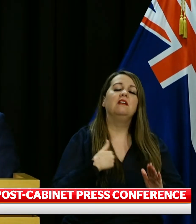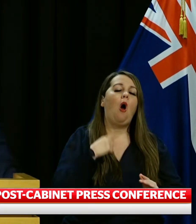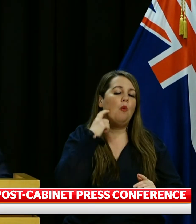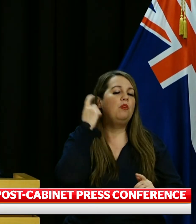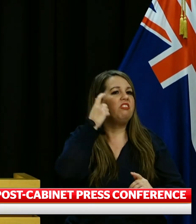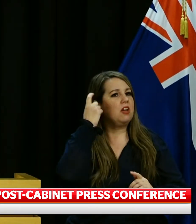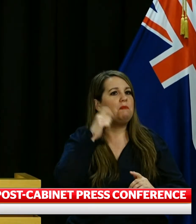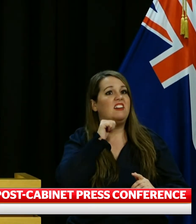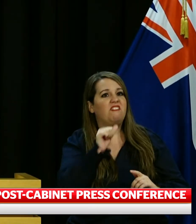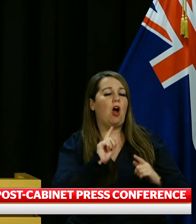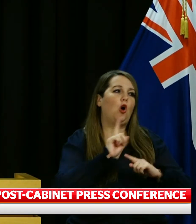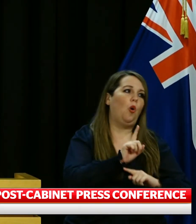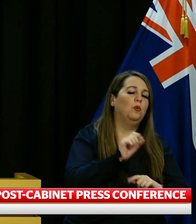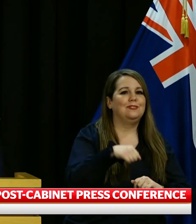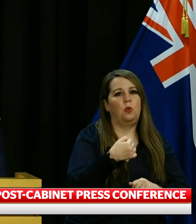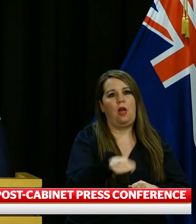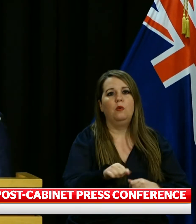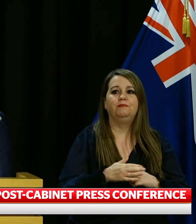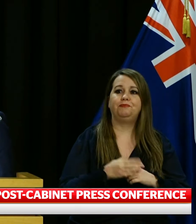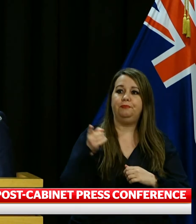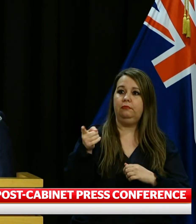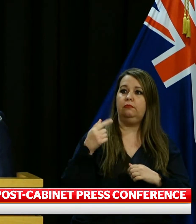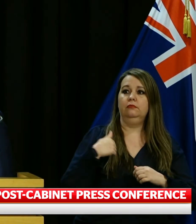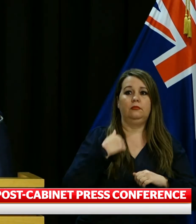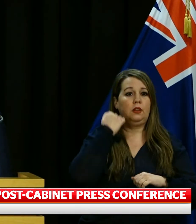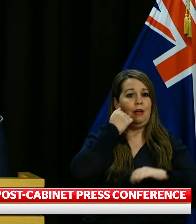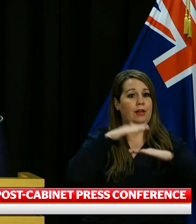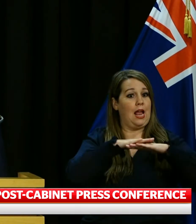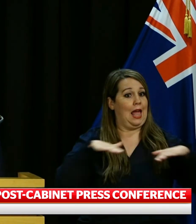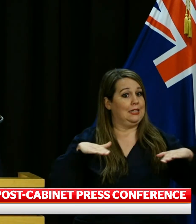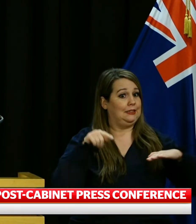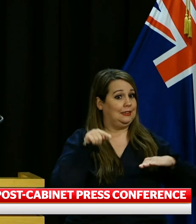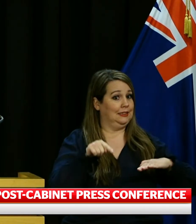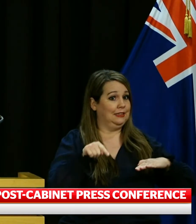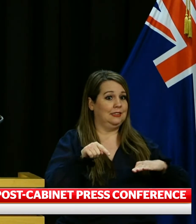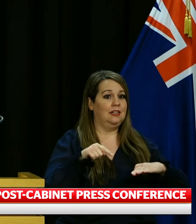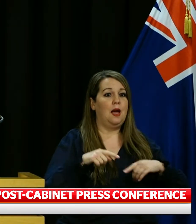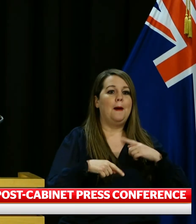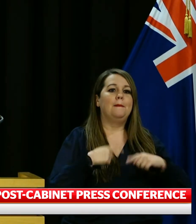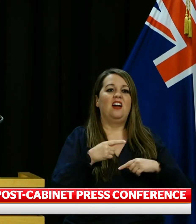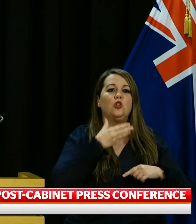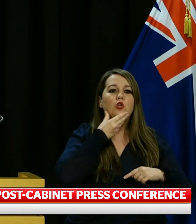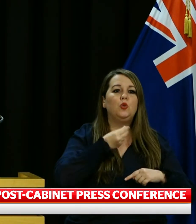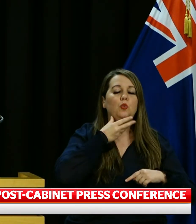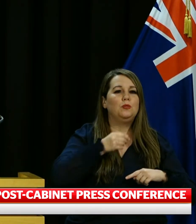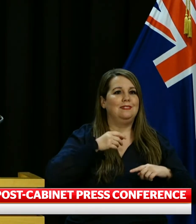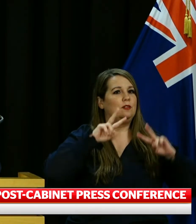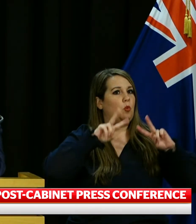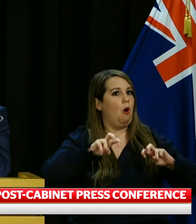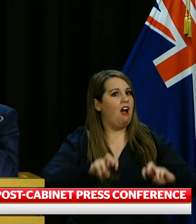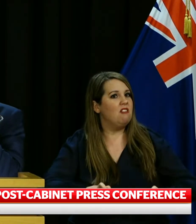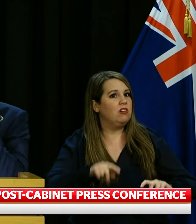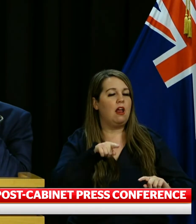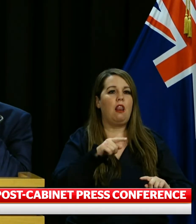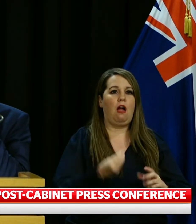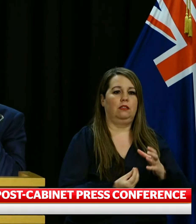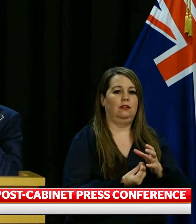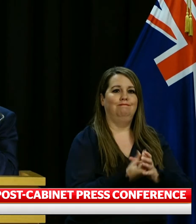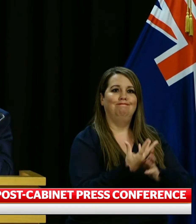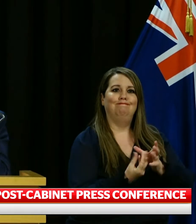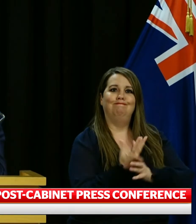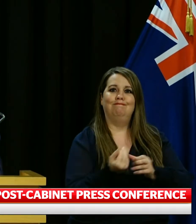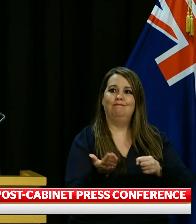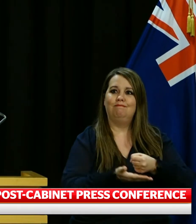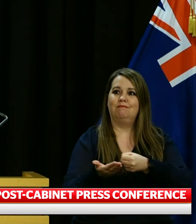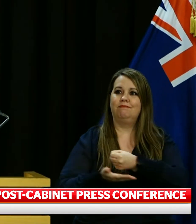inquiry, what do you make of the findings? Stopping harvesting in Wairoa and Tairāwhiti and a task force and... I've now got a big